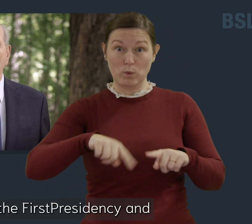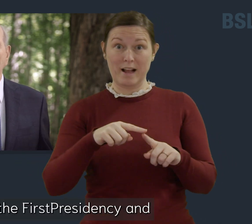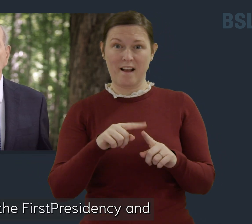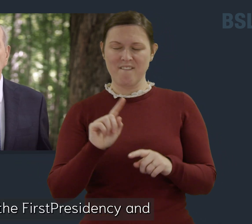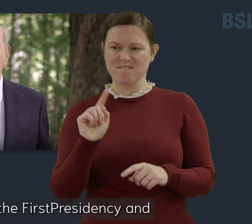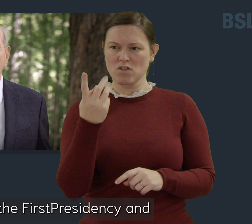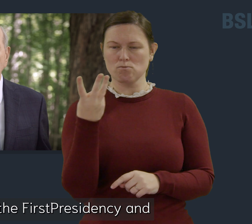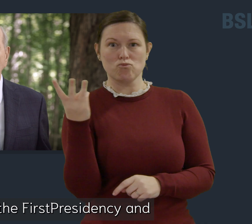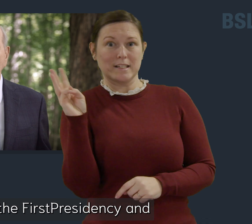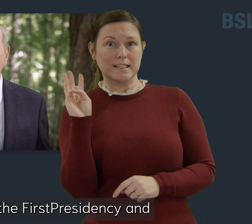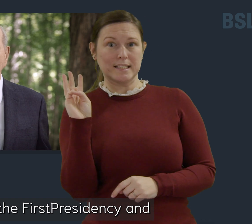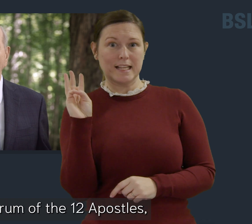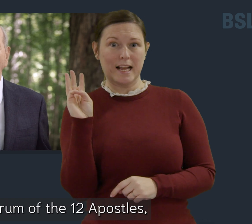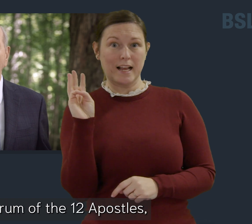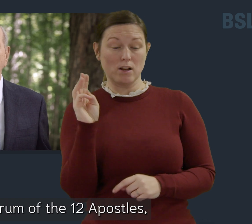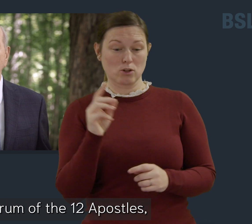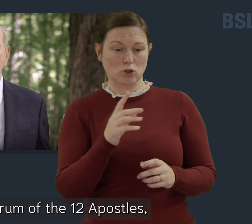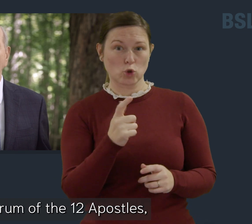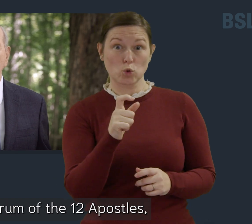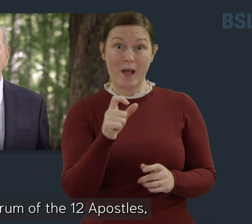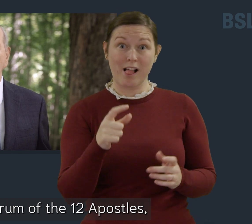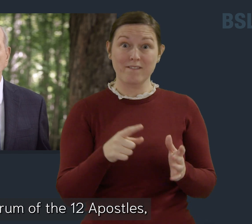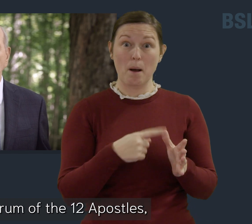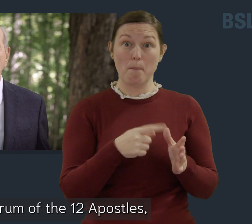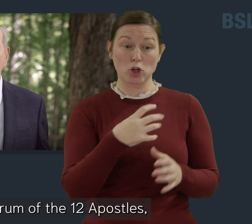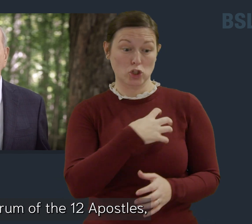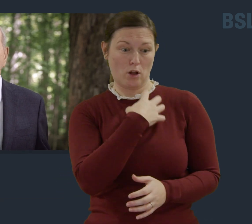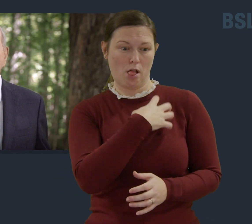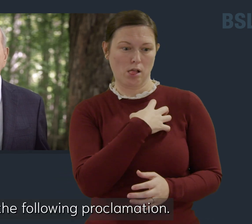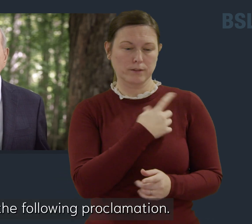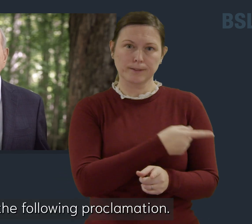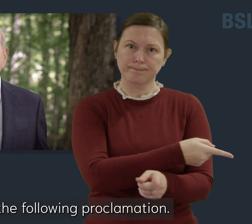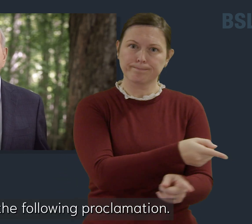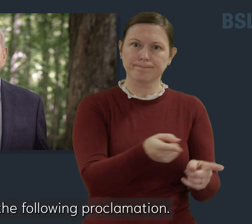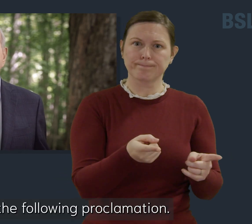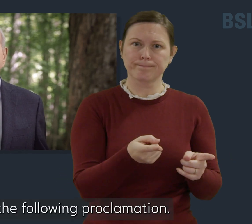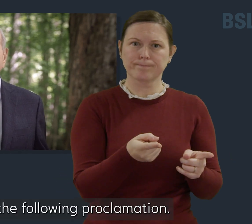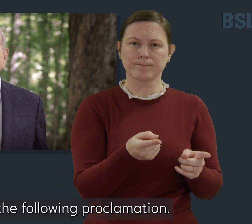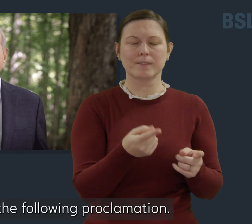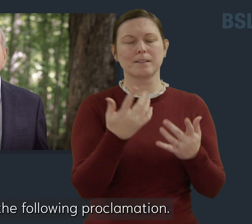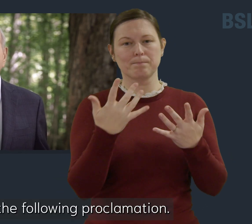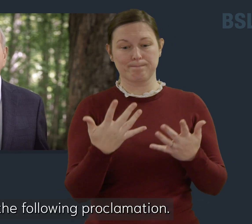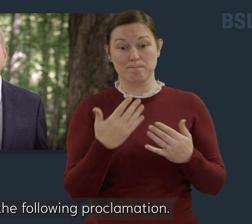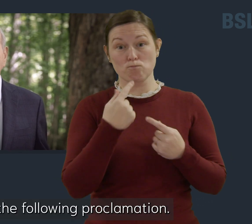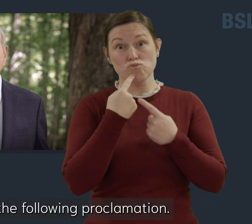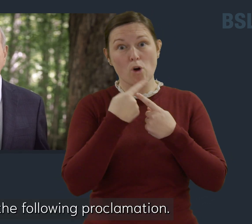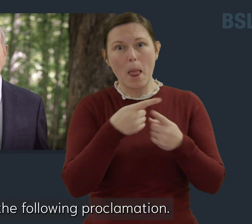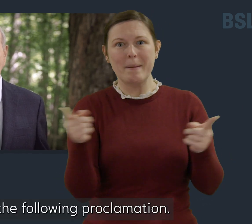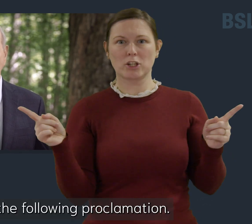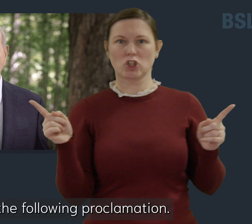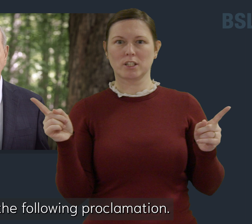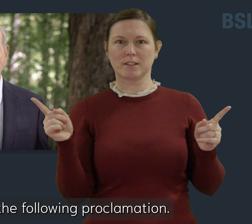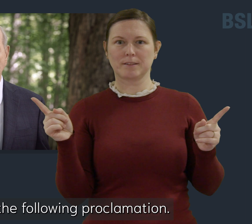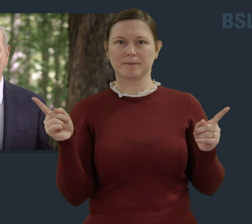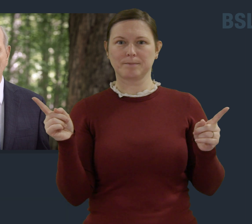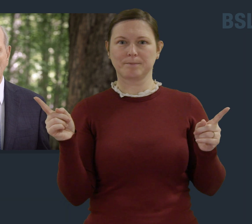we, the First Presidency and Quorum of the 12 Apostles, issue the following